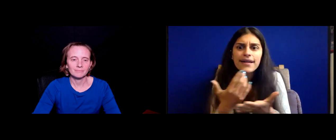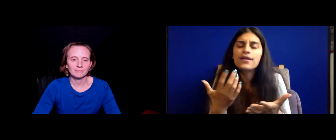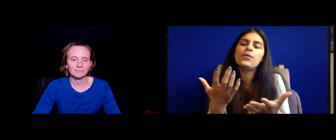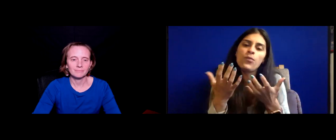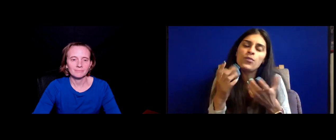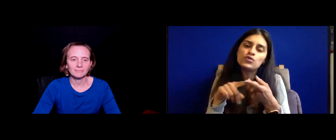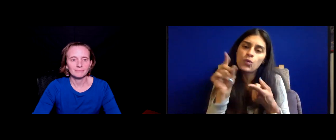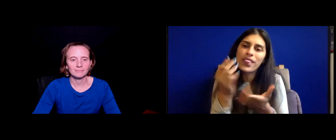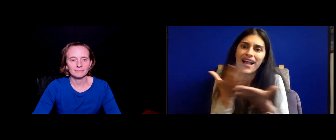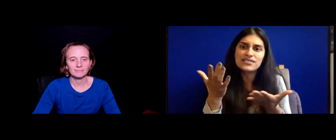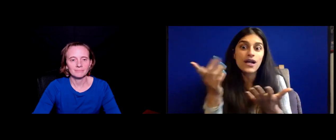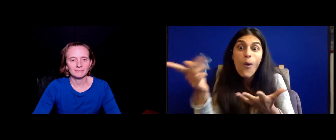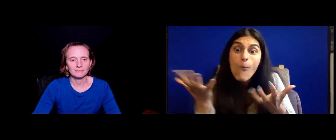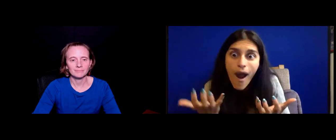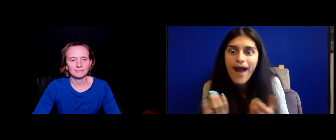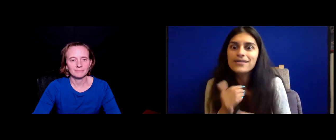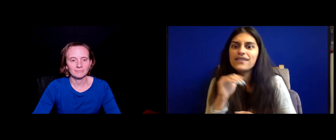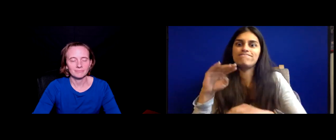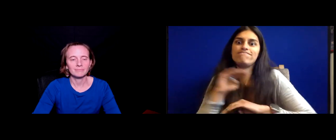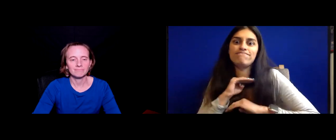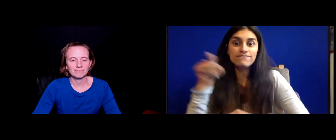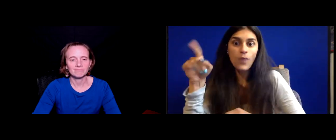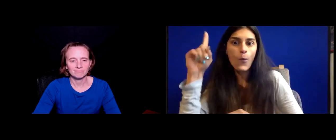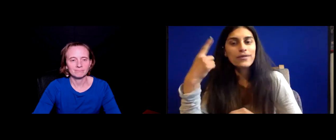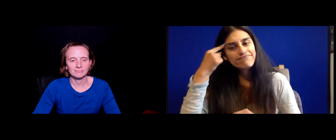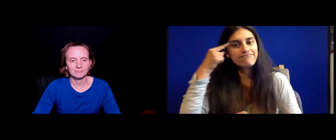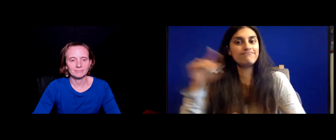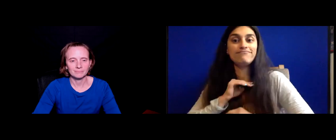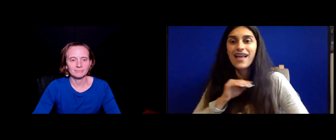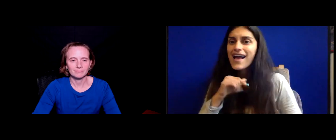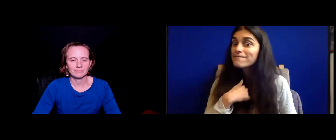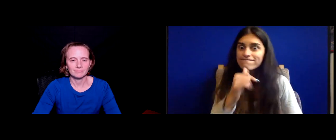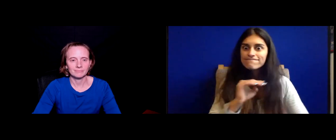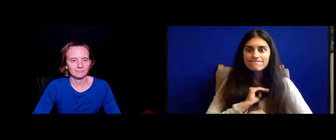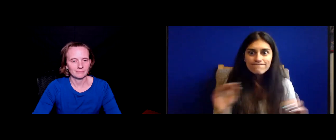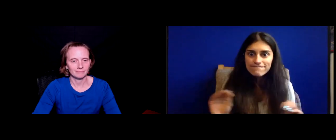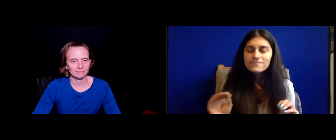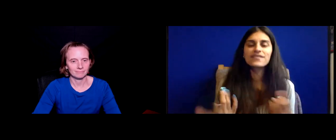And then, the next month it would be totally opposite.